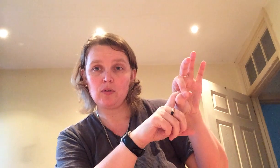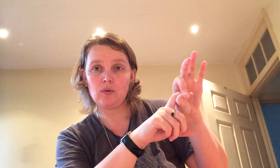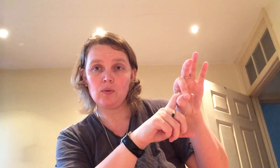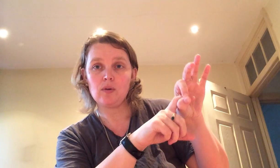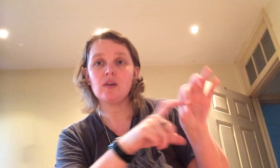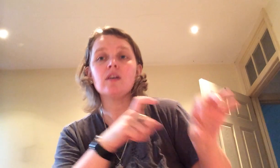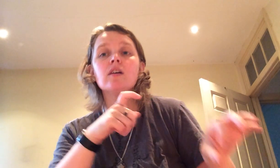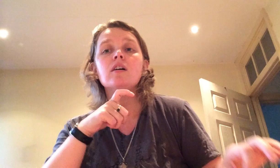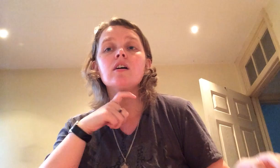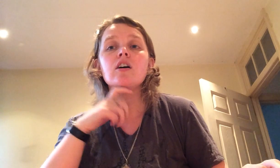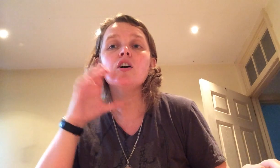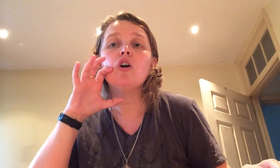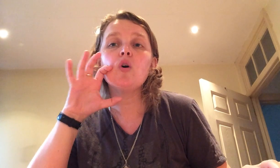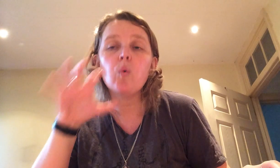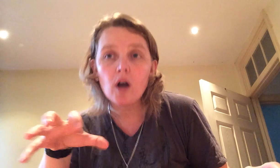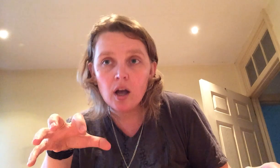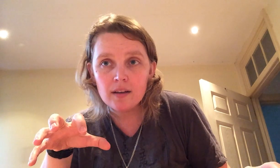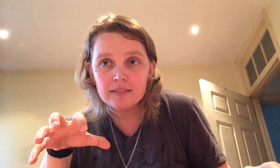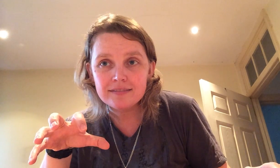Q. Qu.